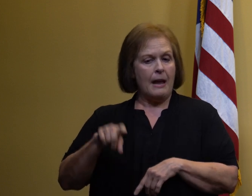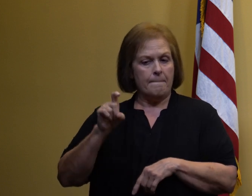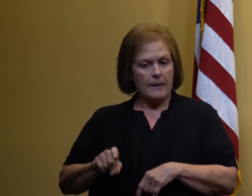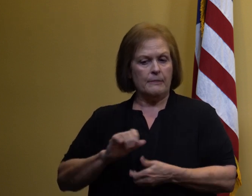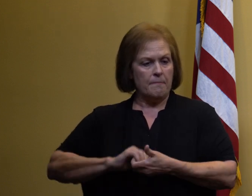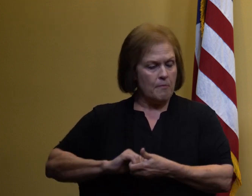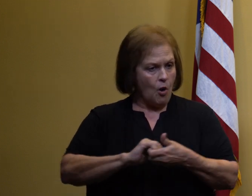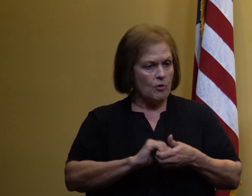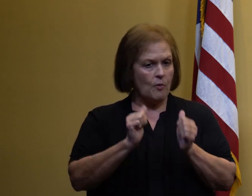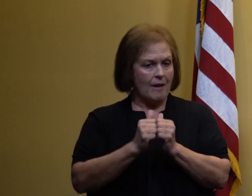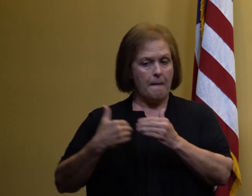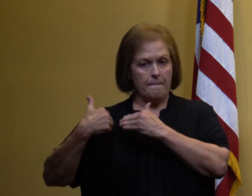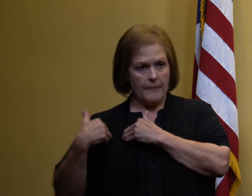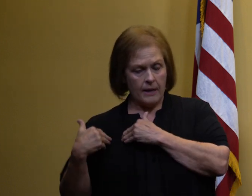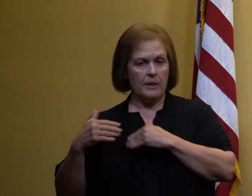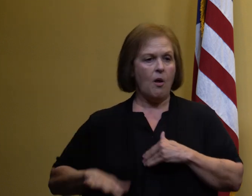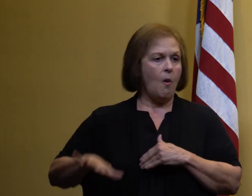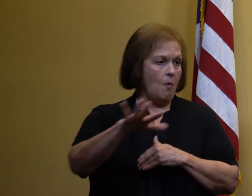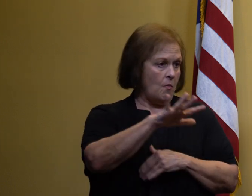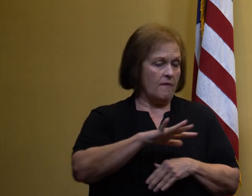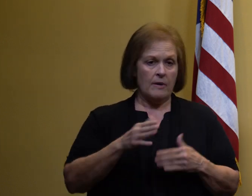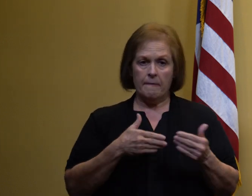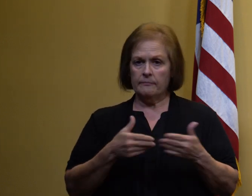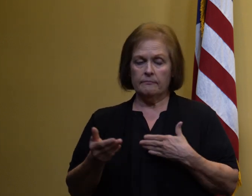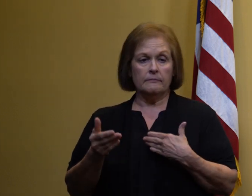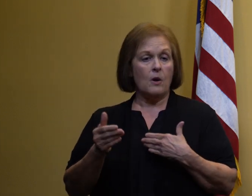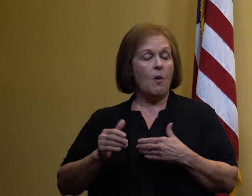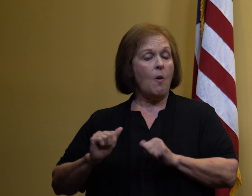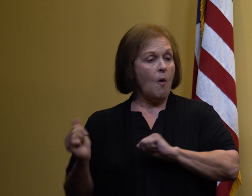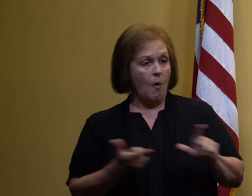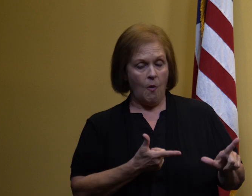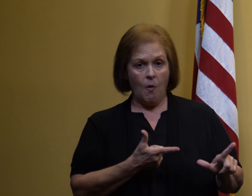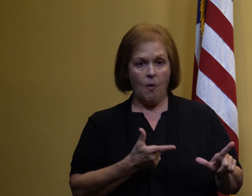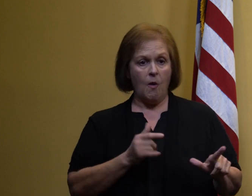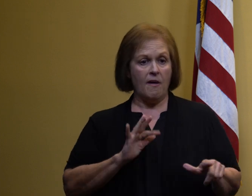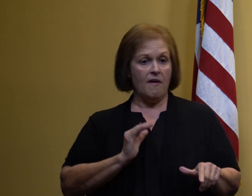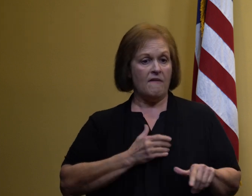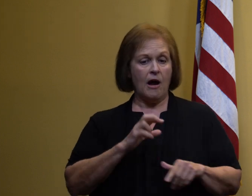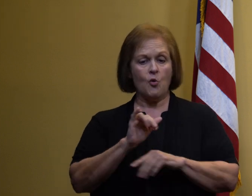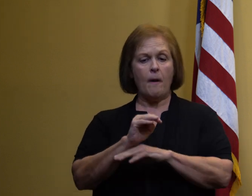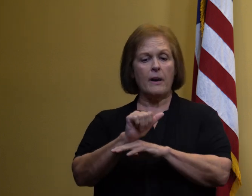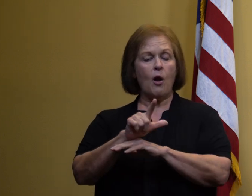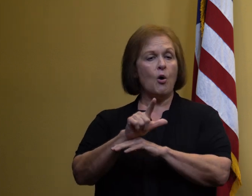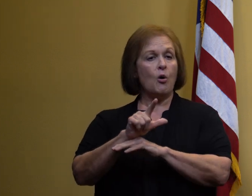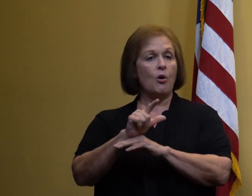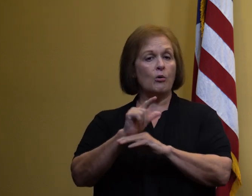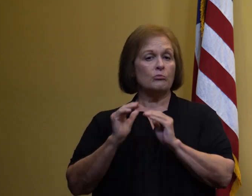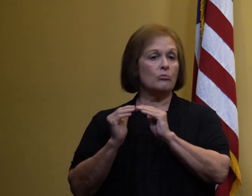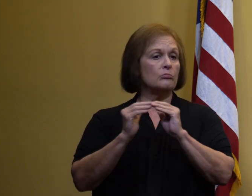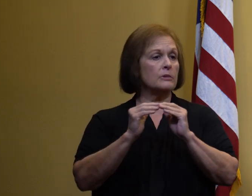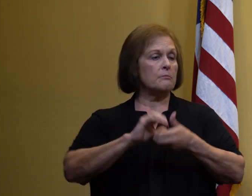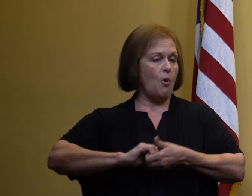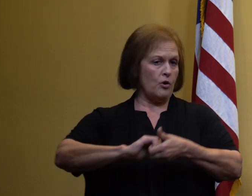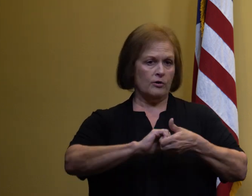partnered with accountability across the board, meaning all of our criminal justice partners. It's necessary.